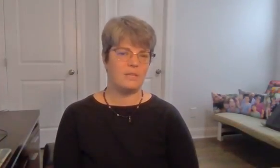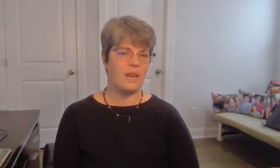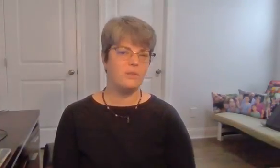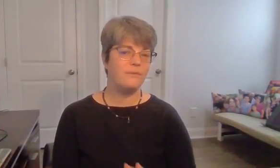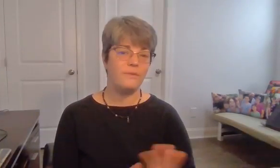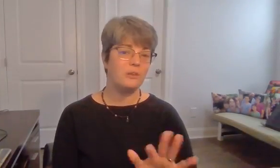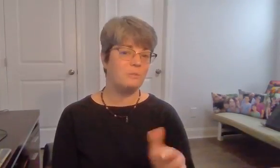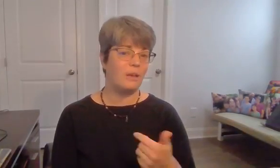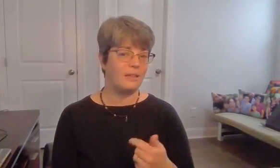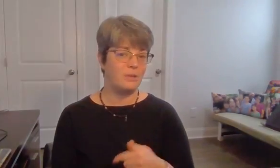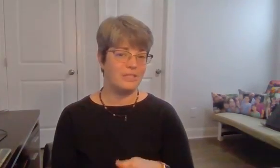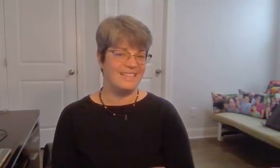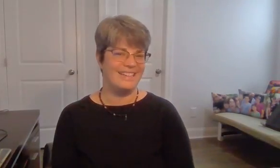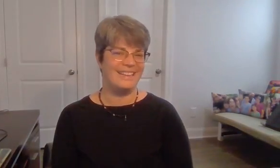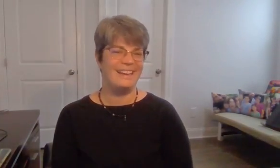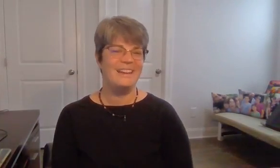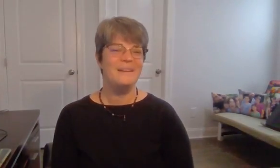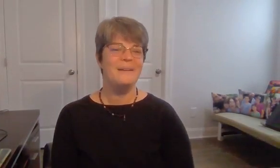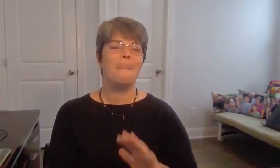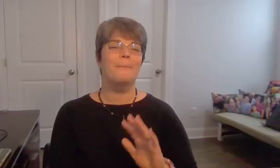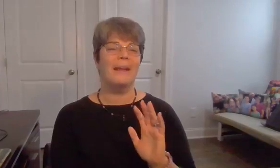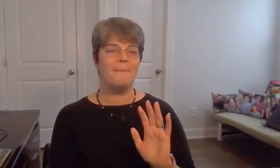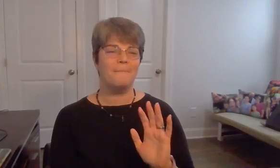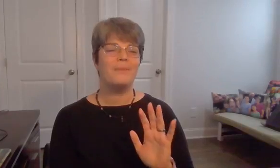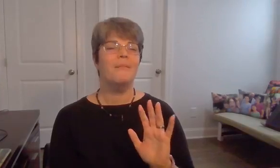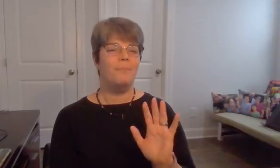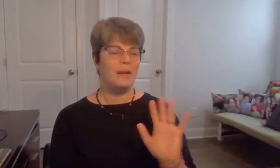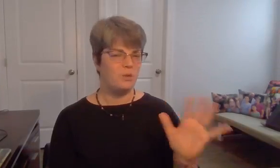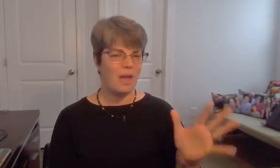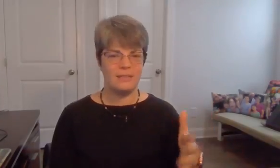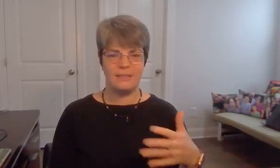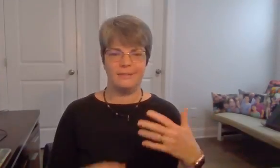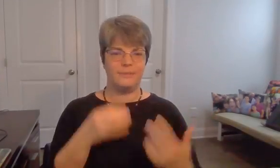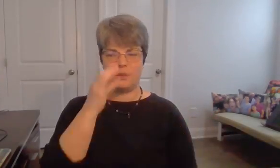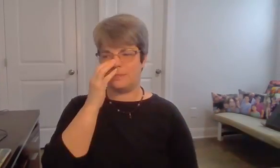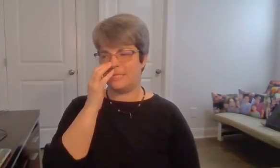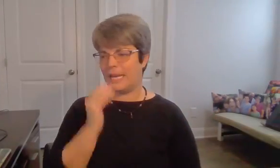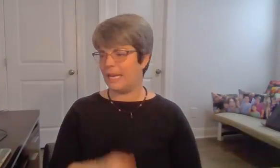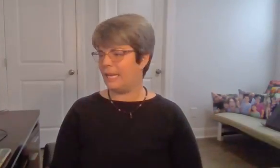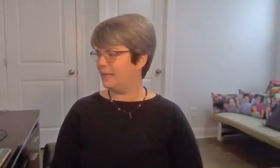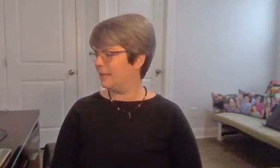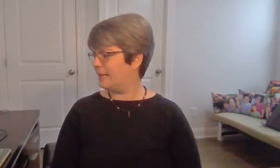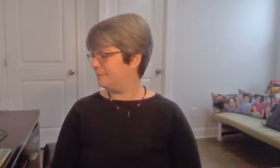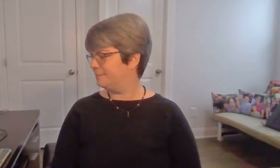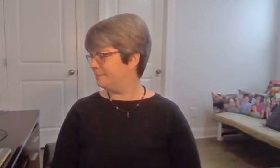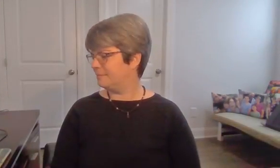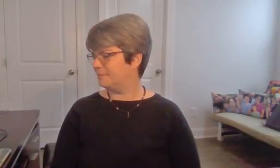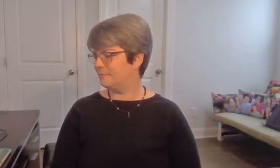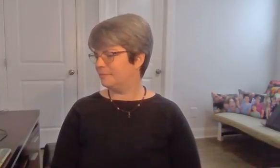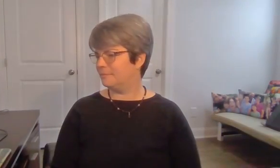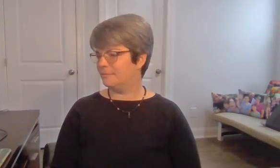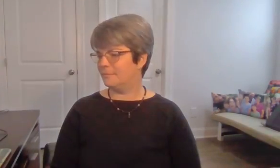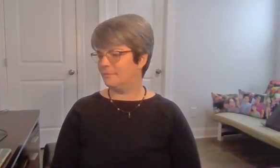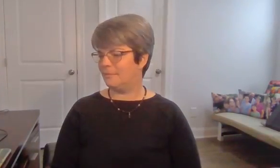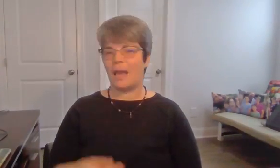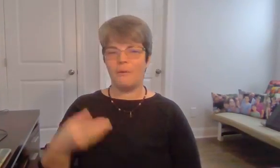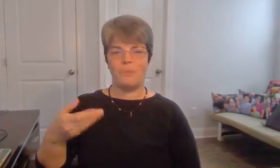not using finger spelling that we just did, but you had to, so say, like I would probably